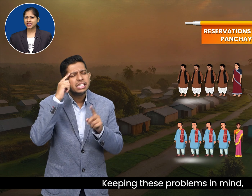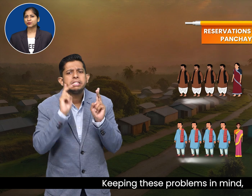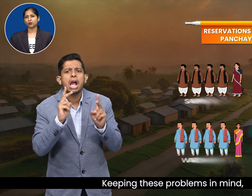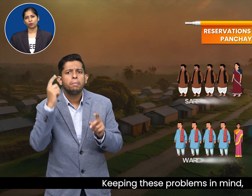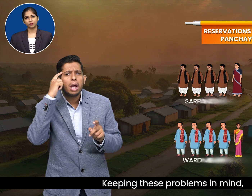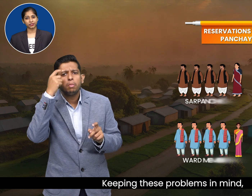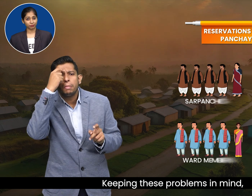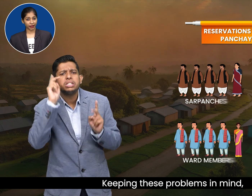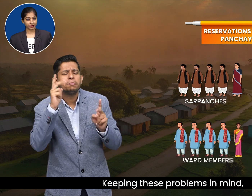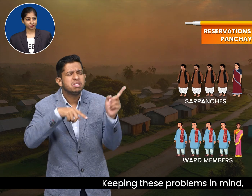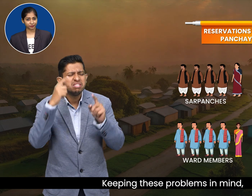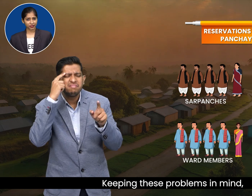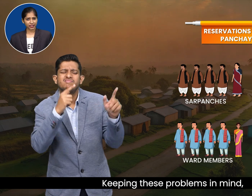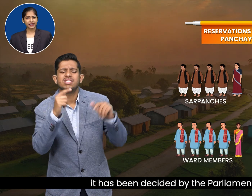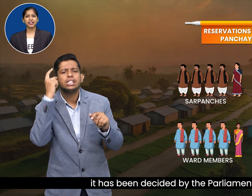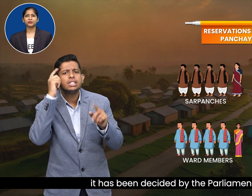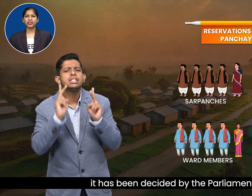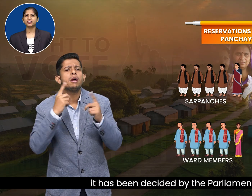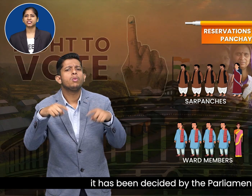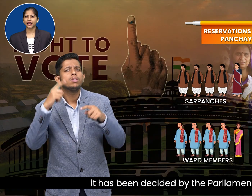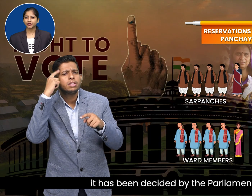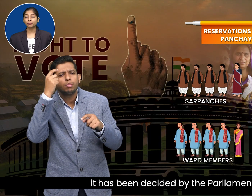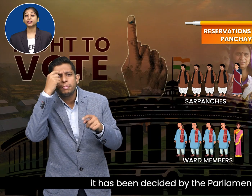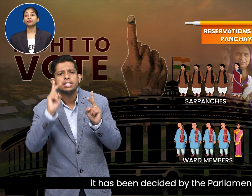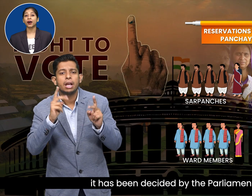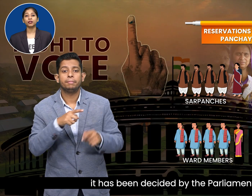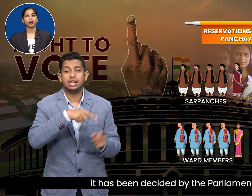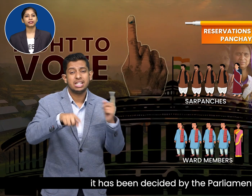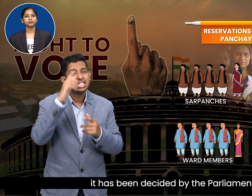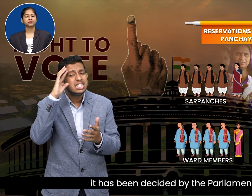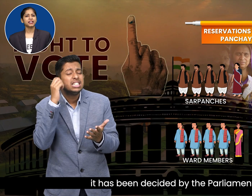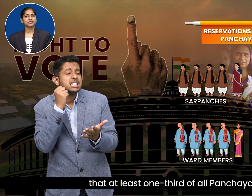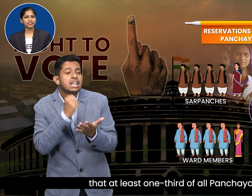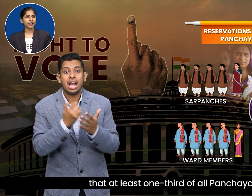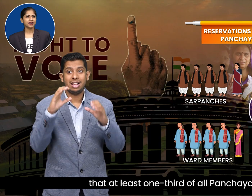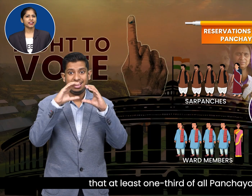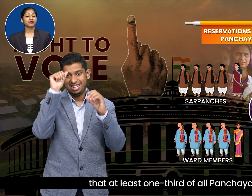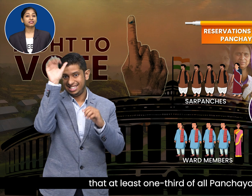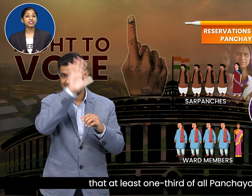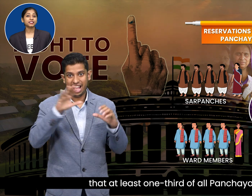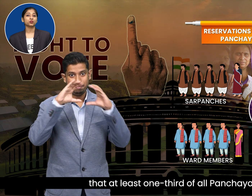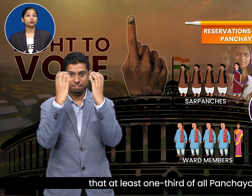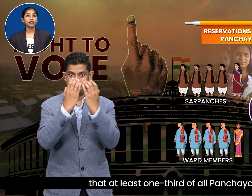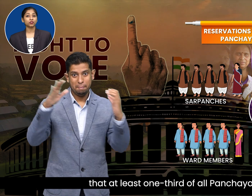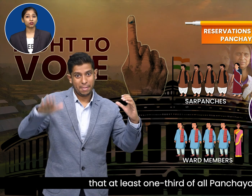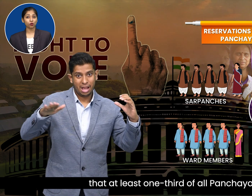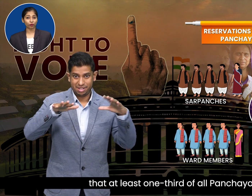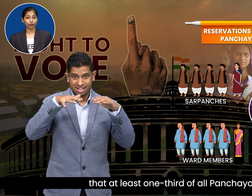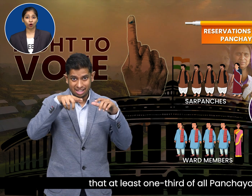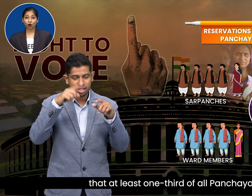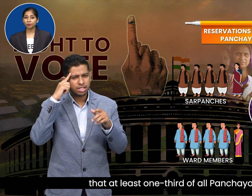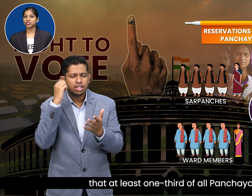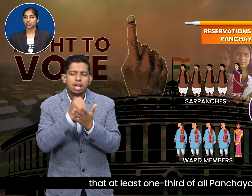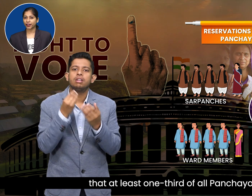Keeping these problems in mind, it has been decided by the Parliament that at least 1/3